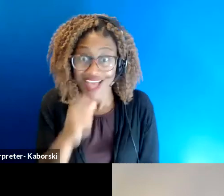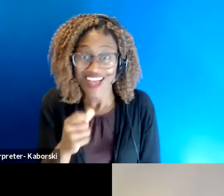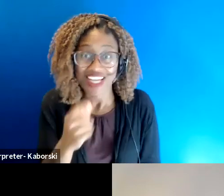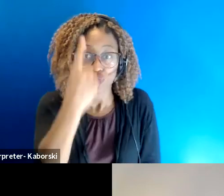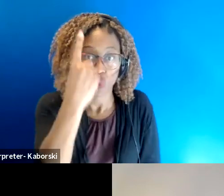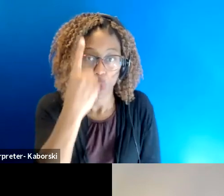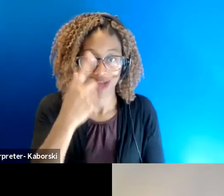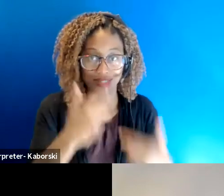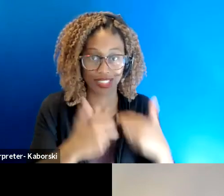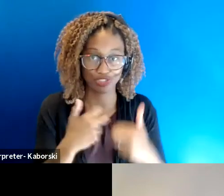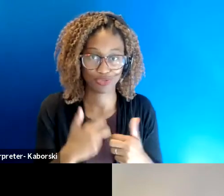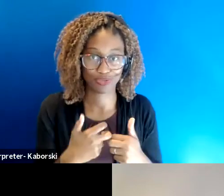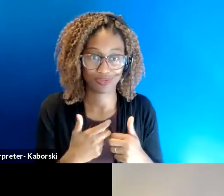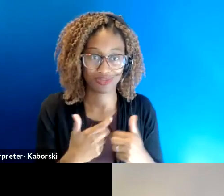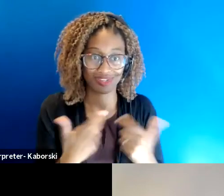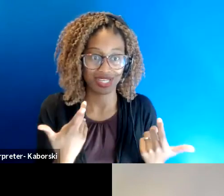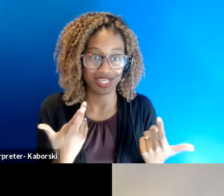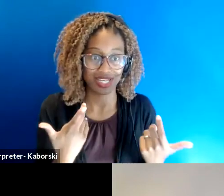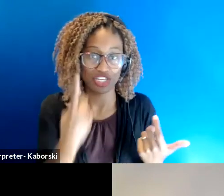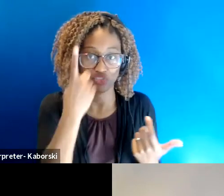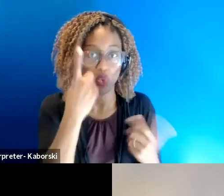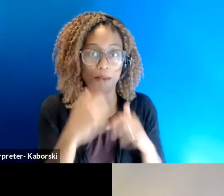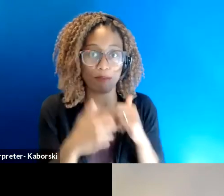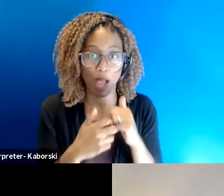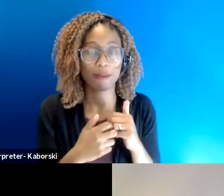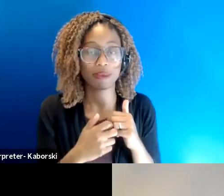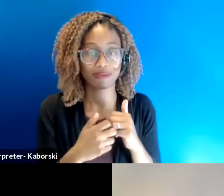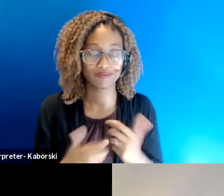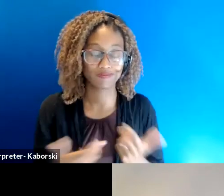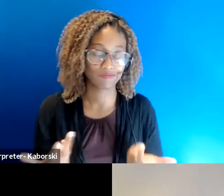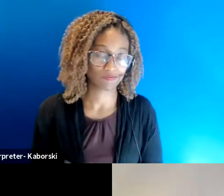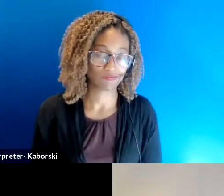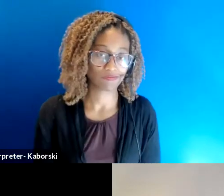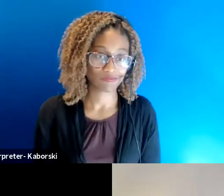one issue.